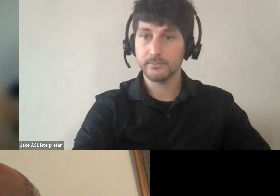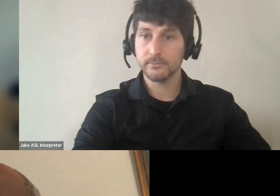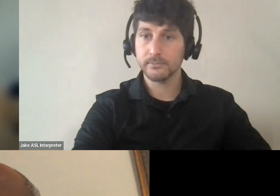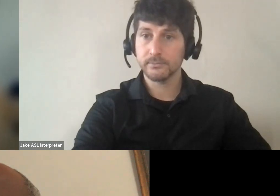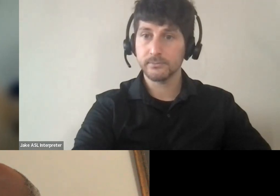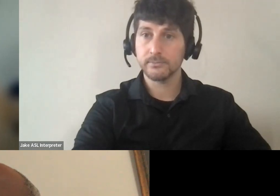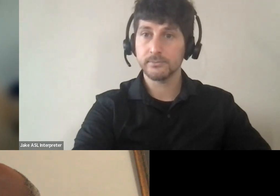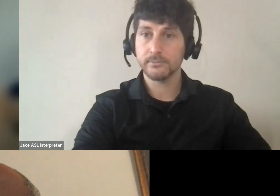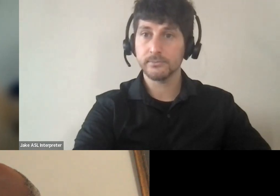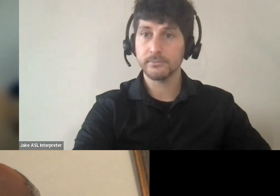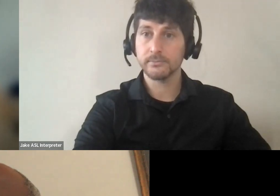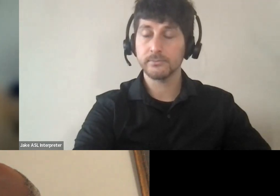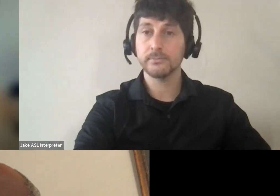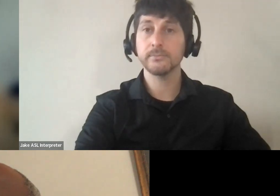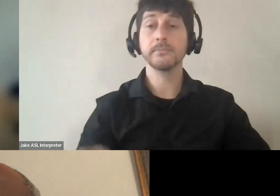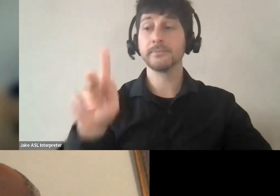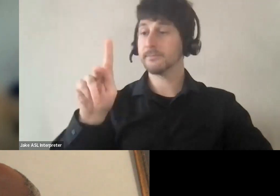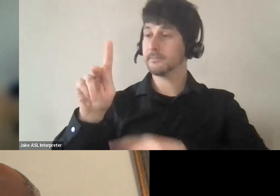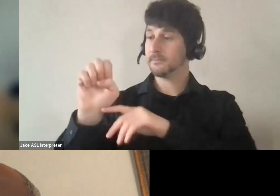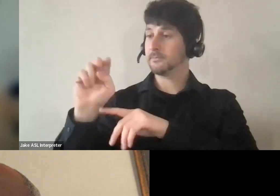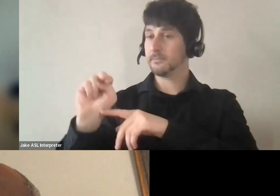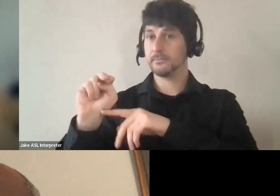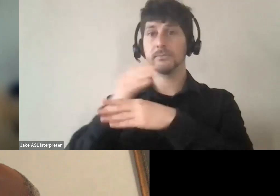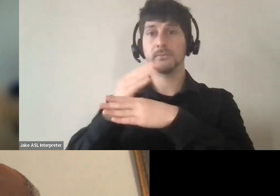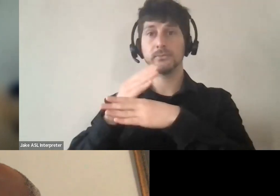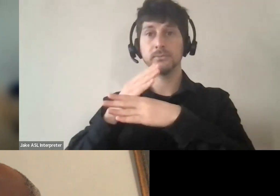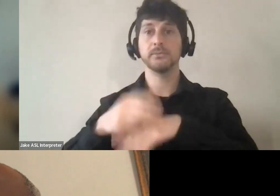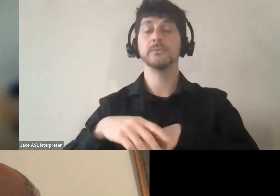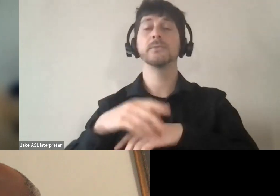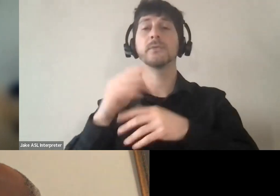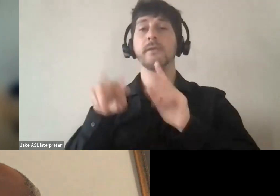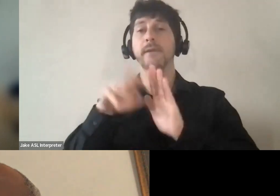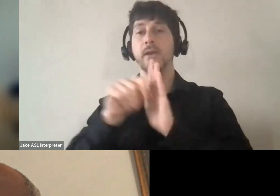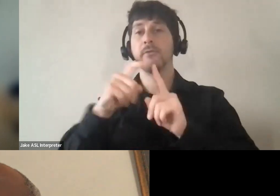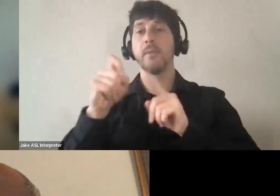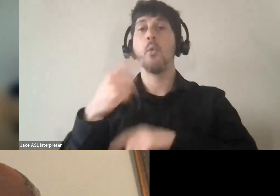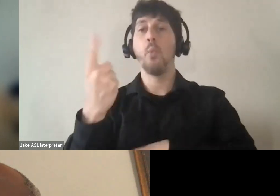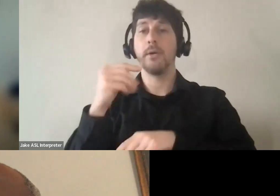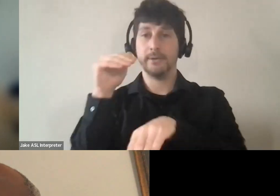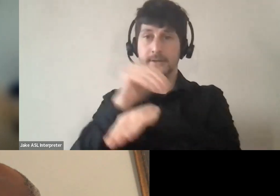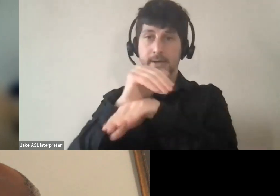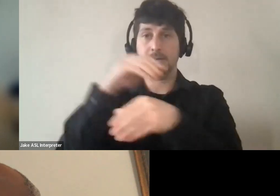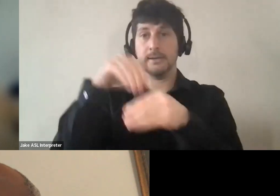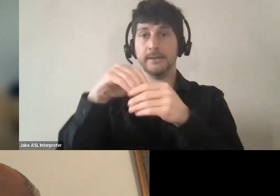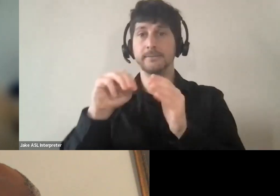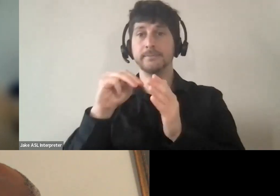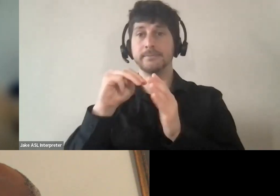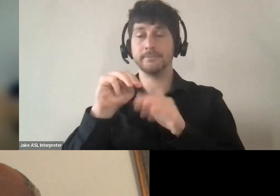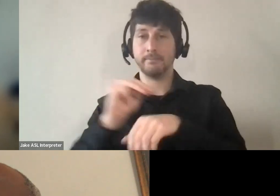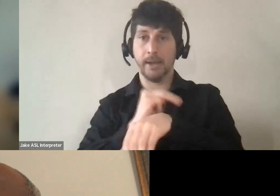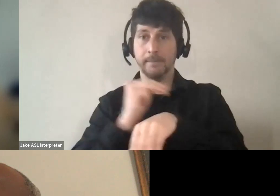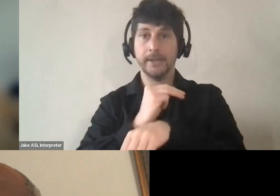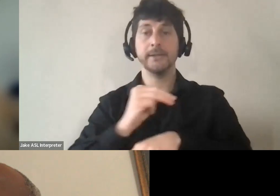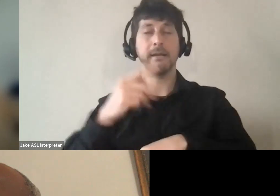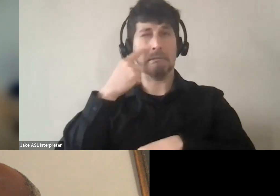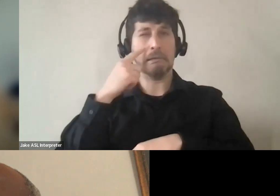All right, and Ken's going to be sharing a video from One Night in Miami, which is a movie. I think